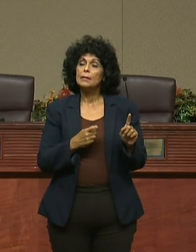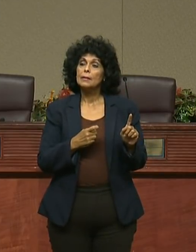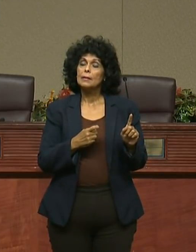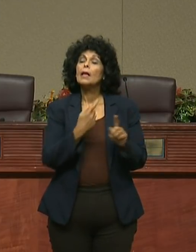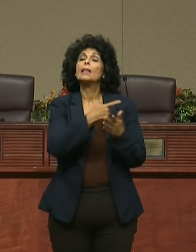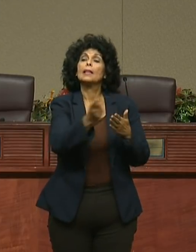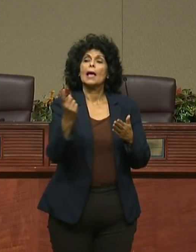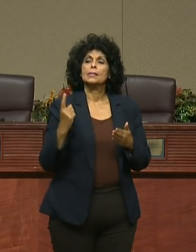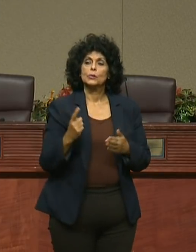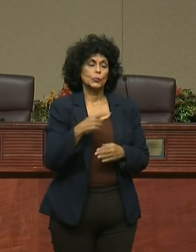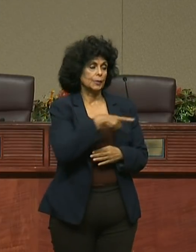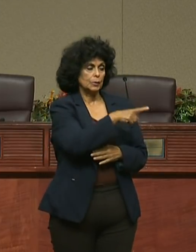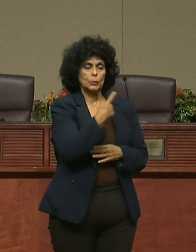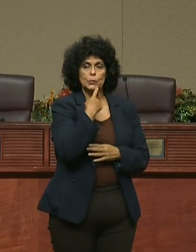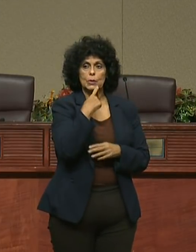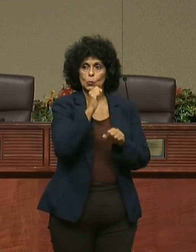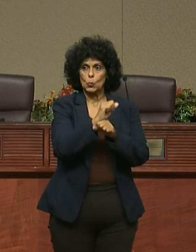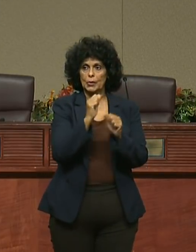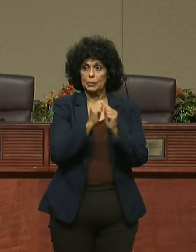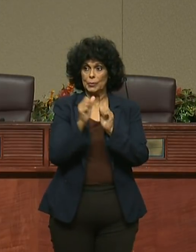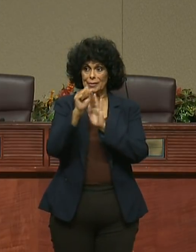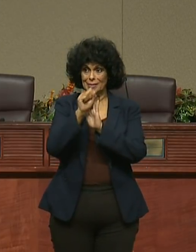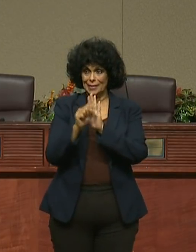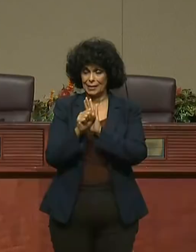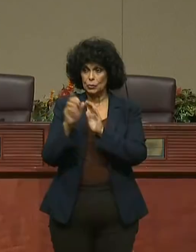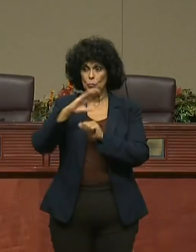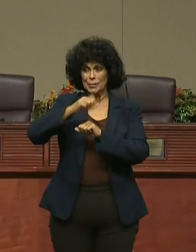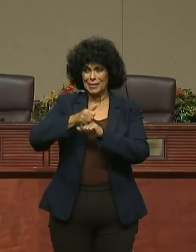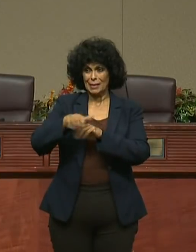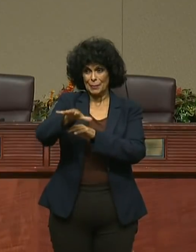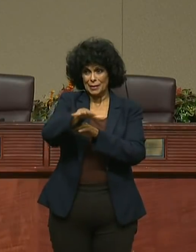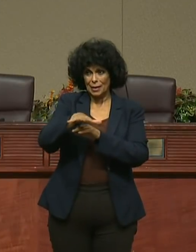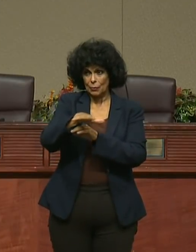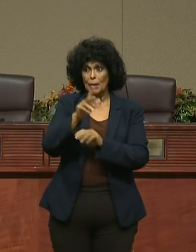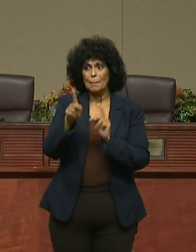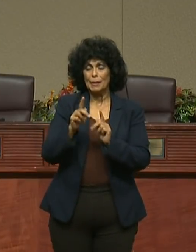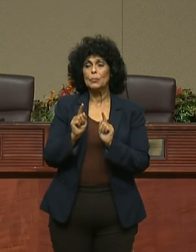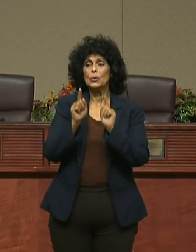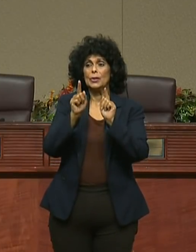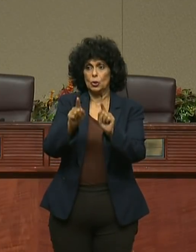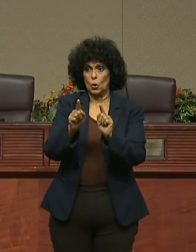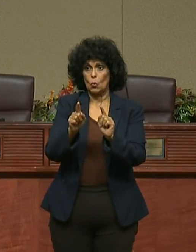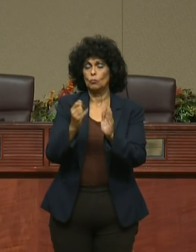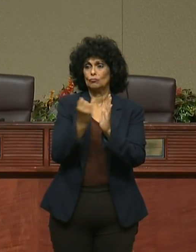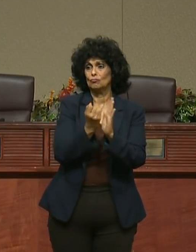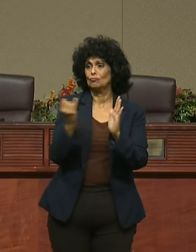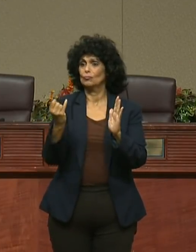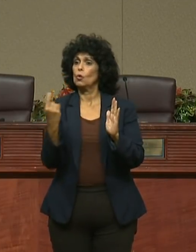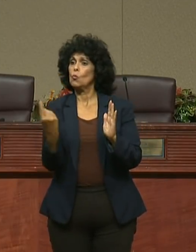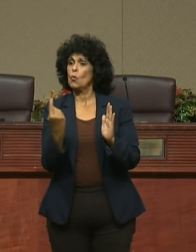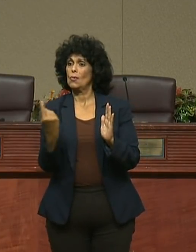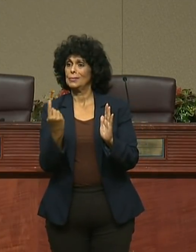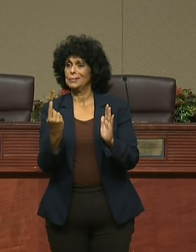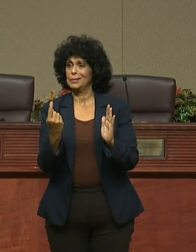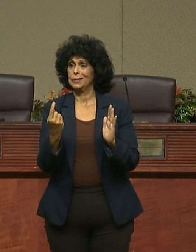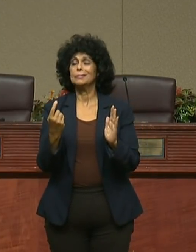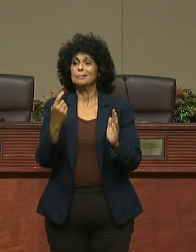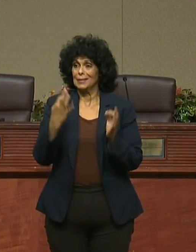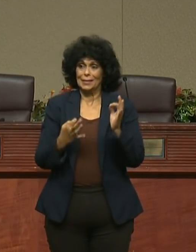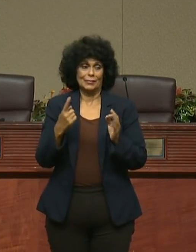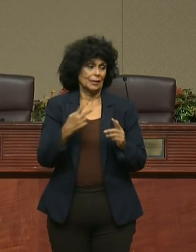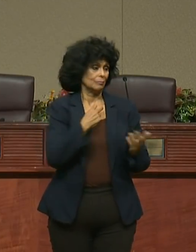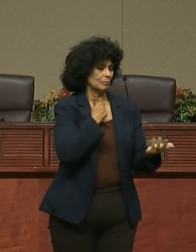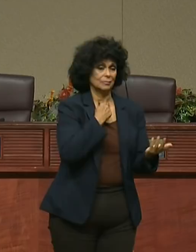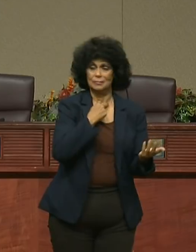week, you discussed working with the state to try and set up an area where people can go quarantine if they don't have anywhere else to go. Is there any update on